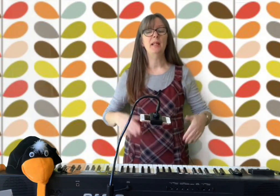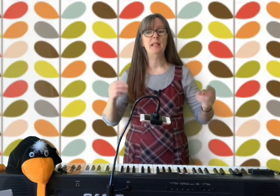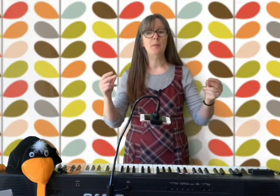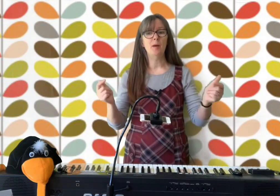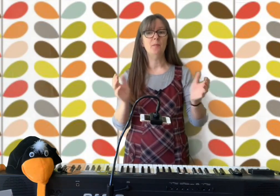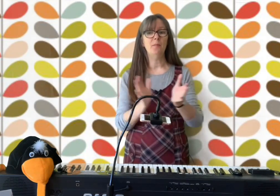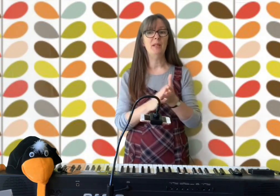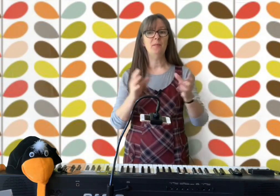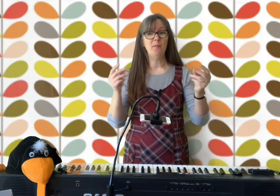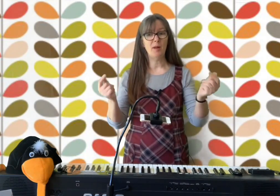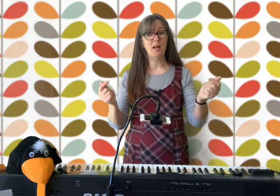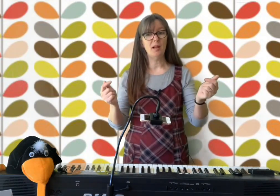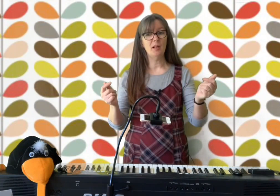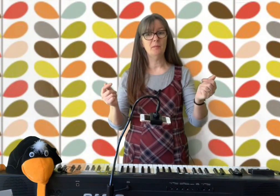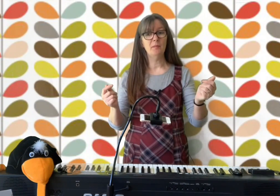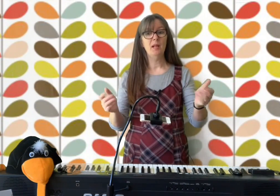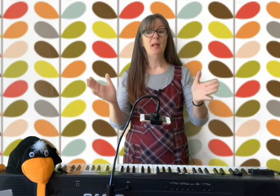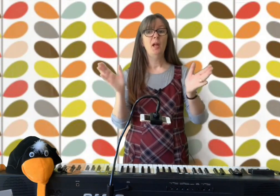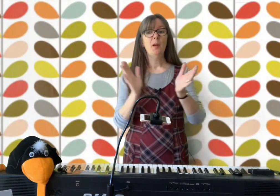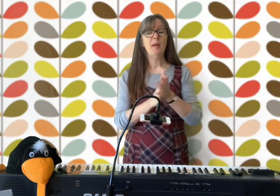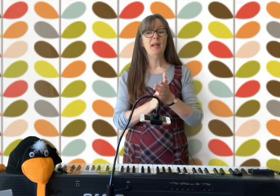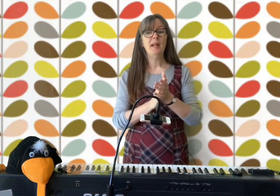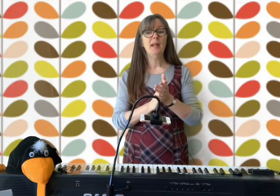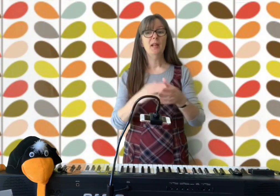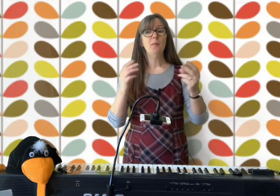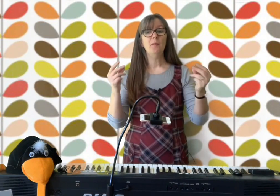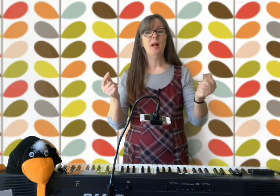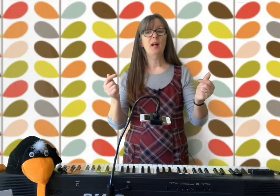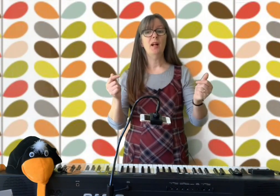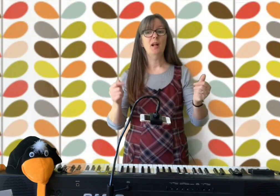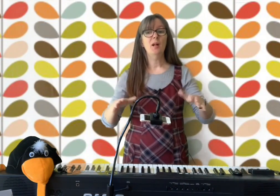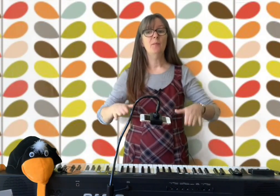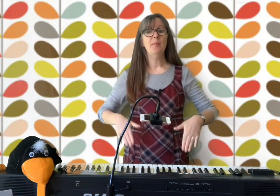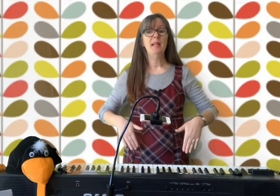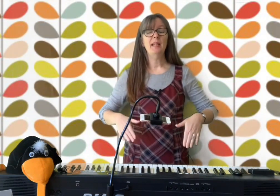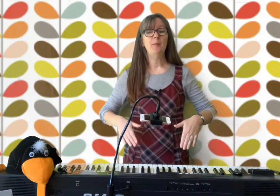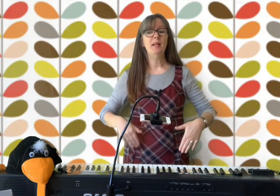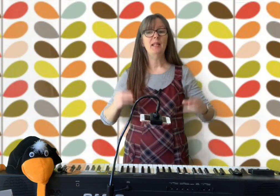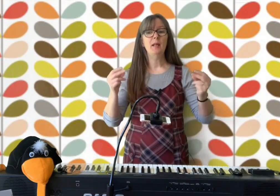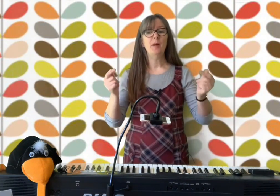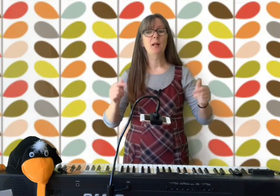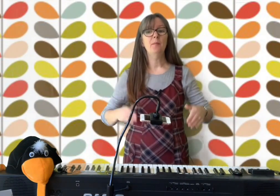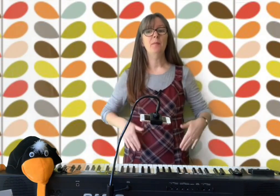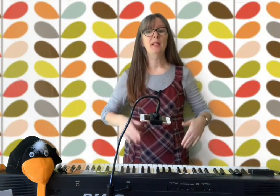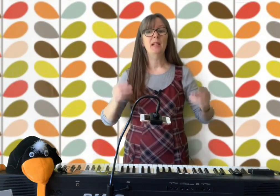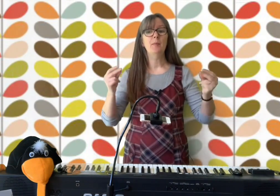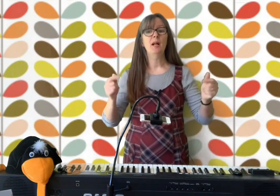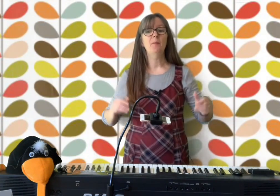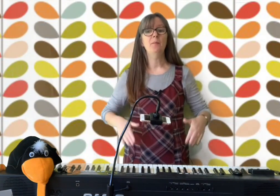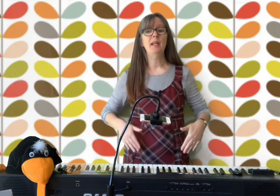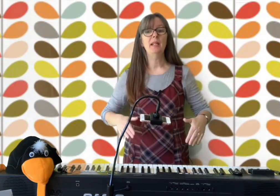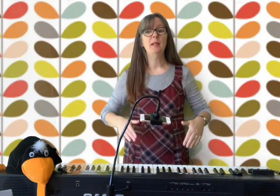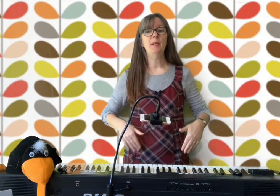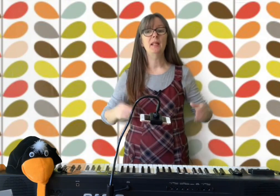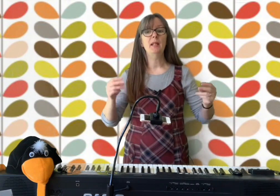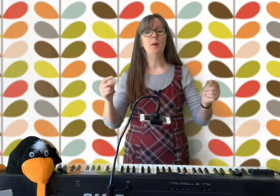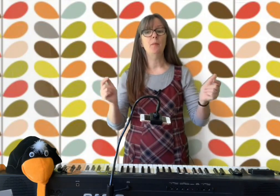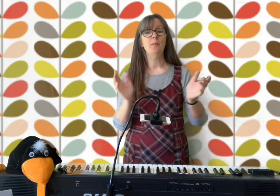biddy bum, bim bum. Bum bum, biddy biddy bum, biddy bum, biddy biddy bum,